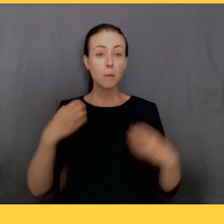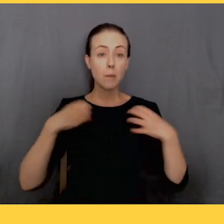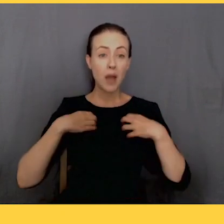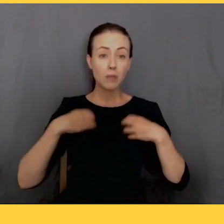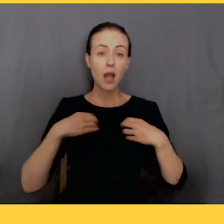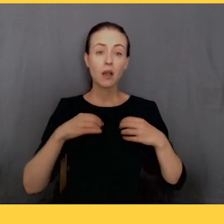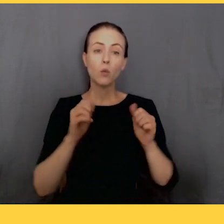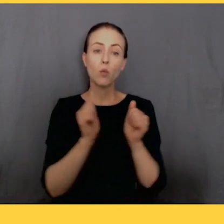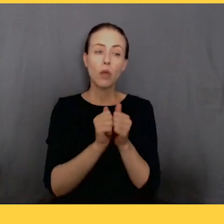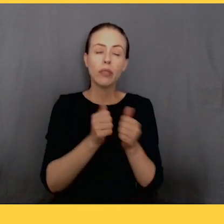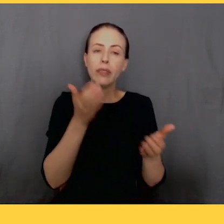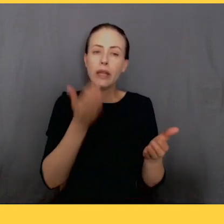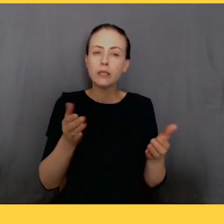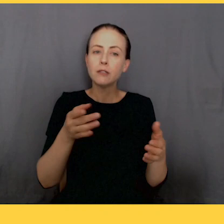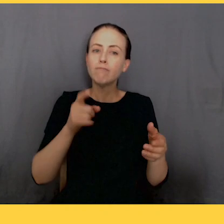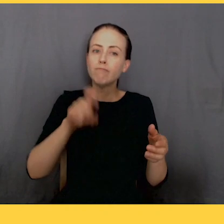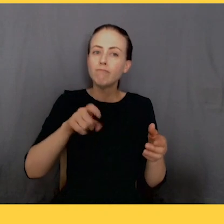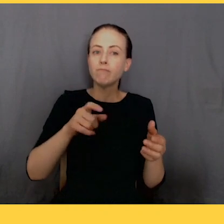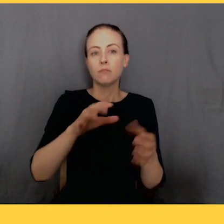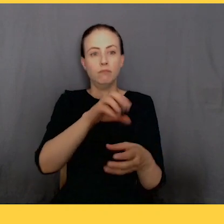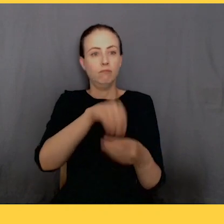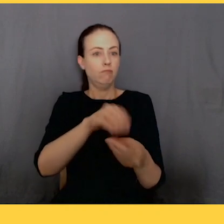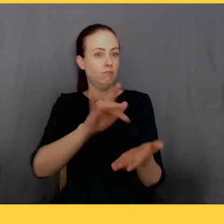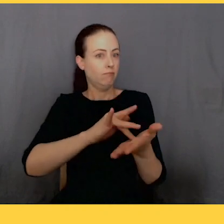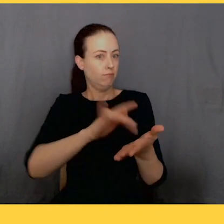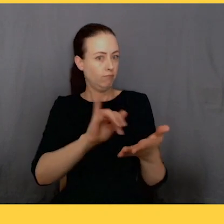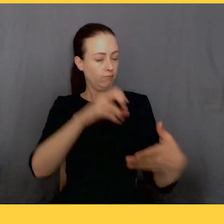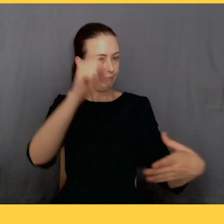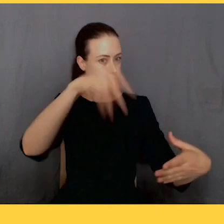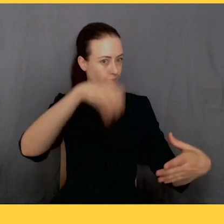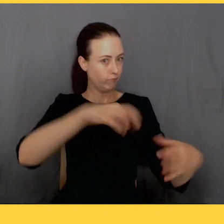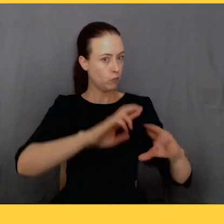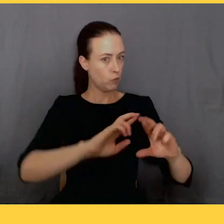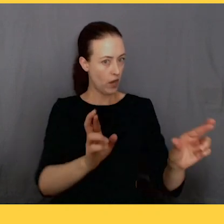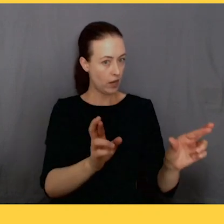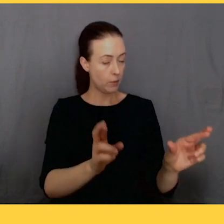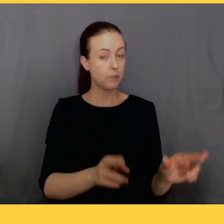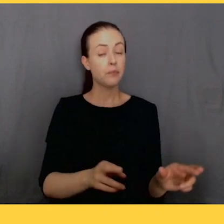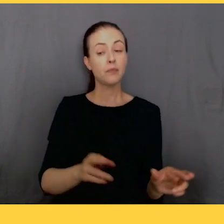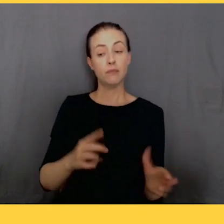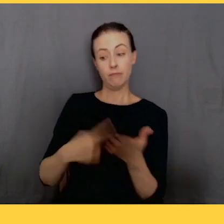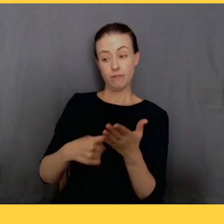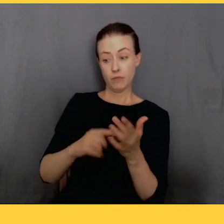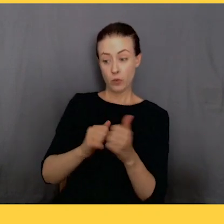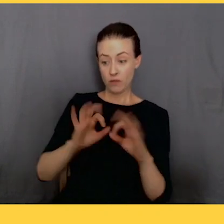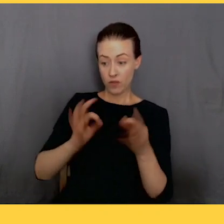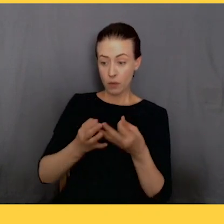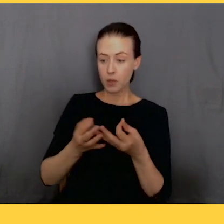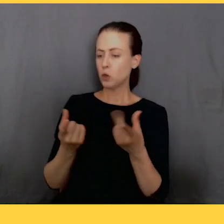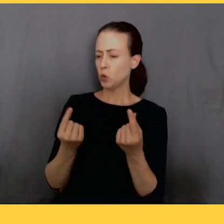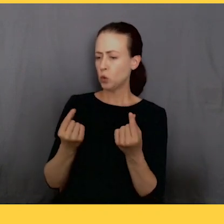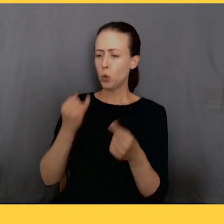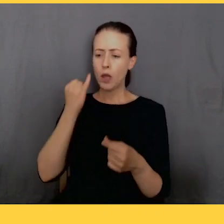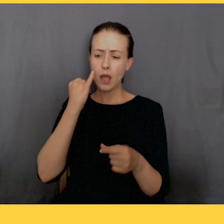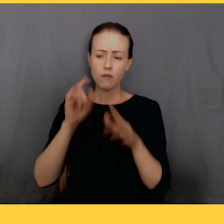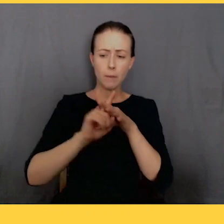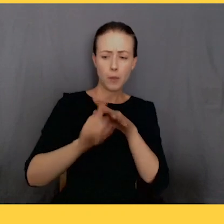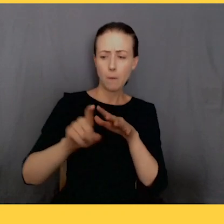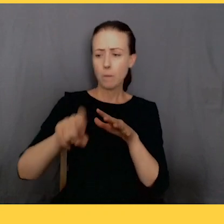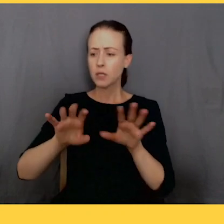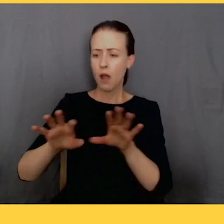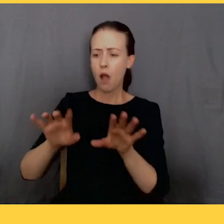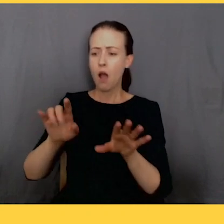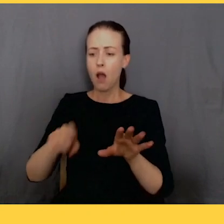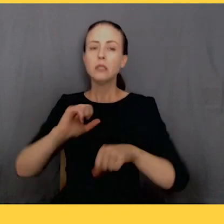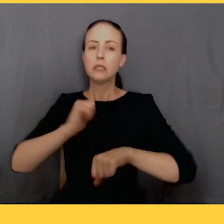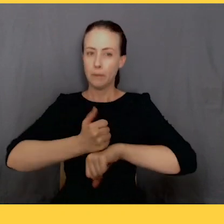family communication plan to reconnect with your family members following an evacuation, and by backing your car and trailers into the driveway